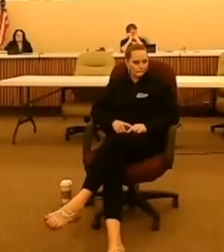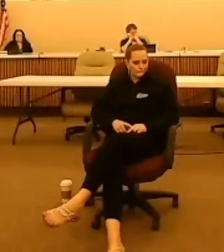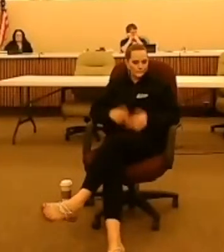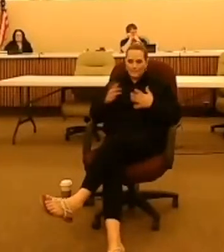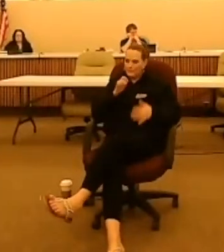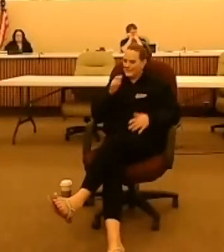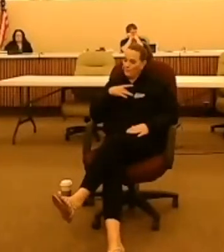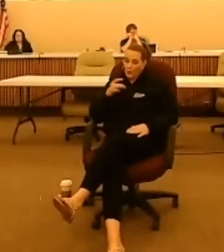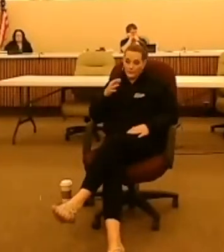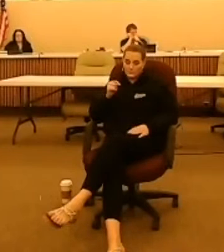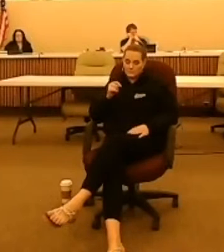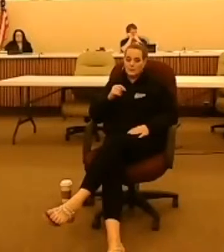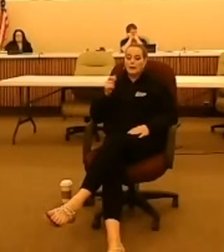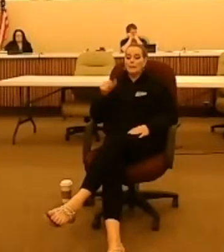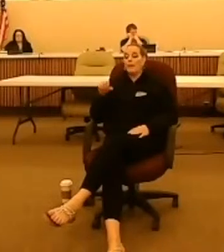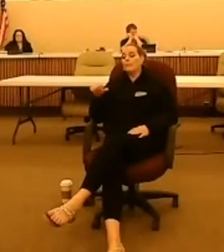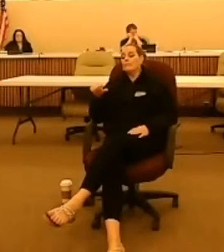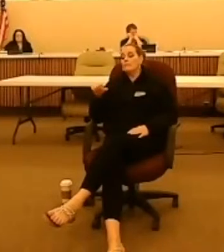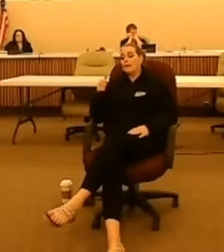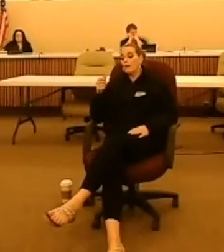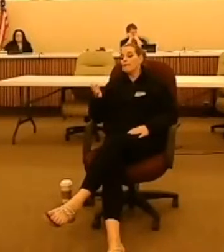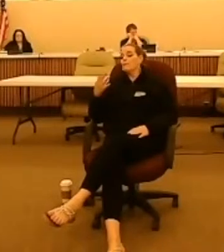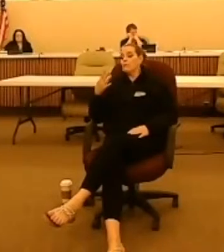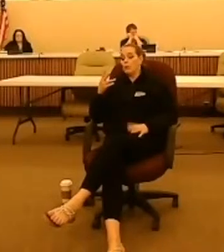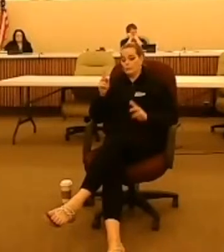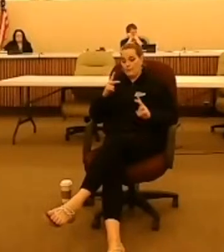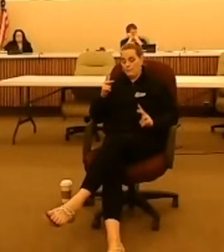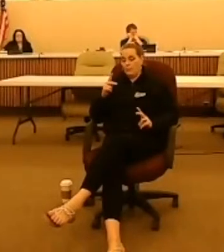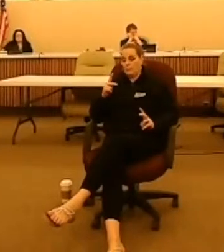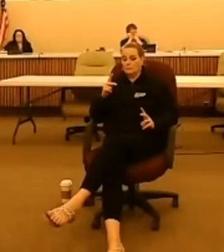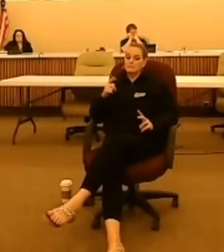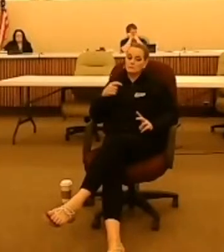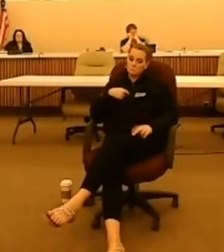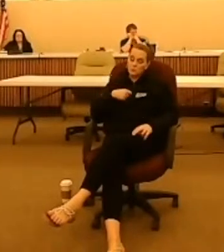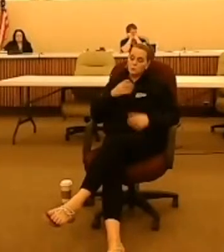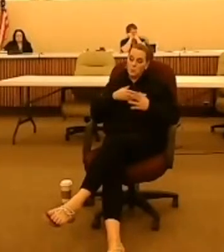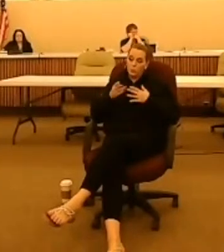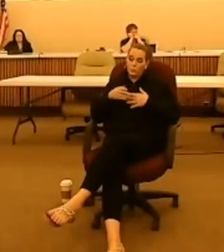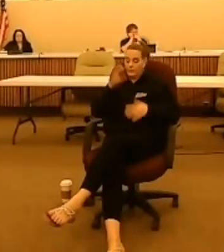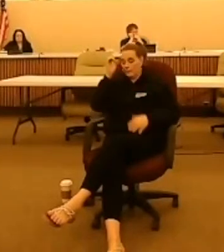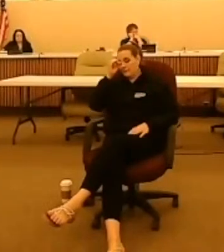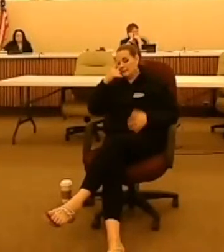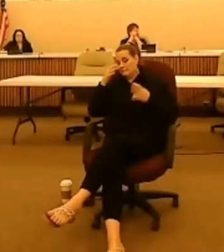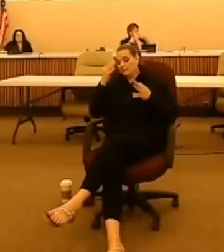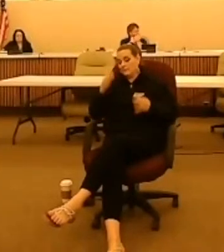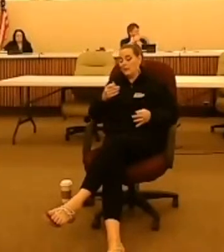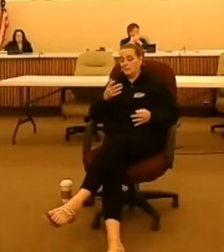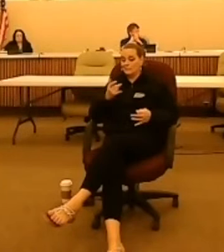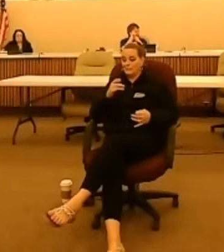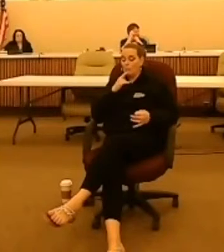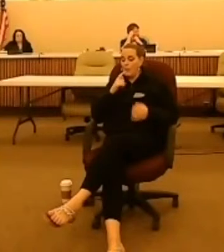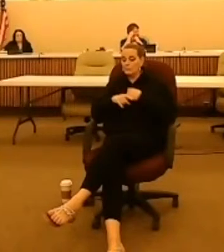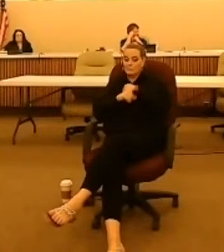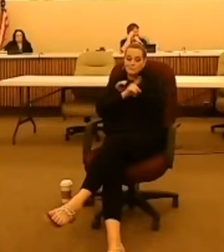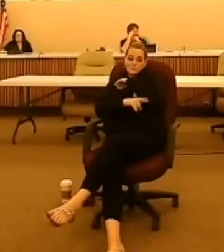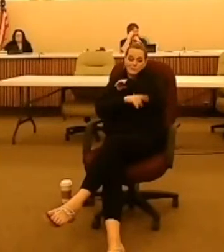like it, but the other 4 certainly could go through that opinion and decide whether they want to censure. Oh, I was pointing at you,